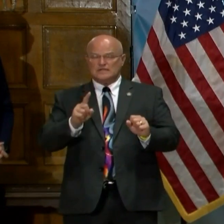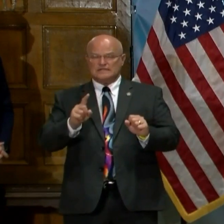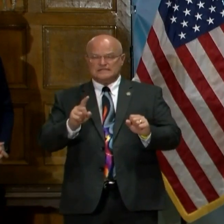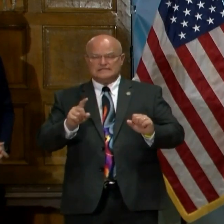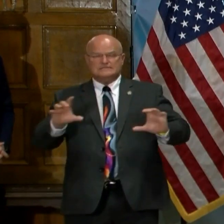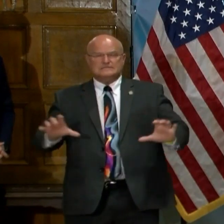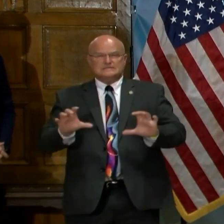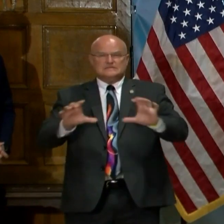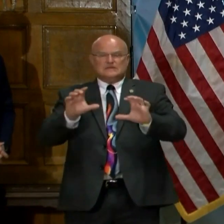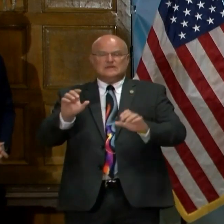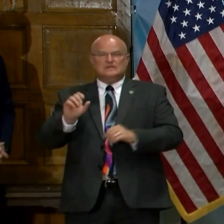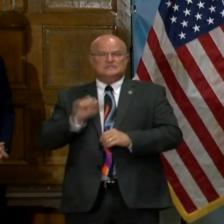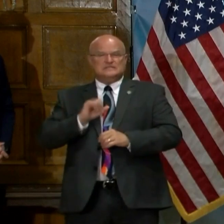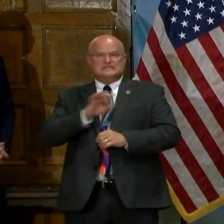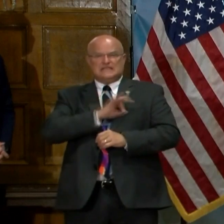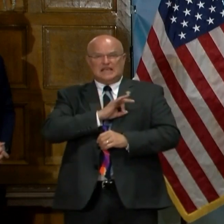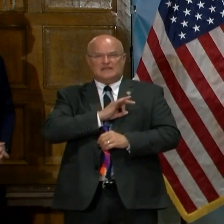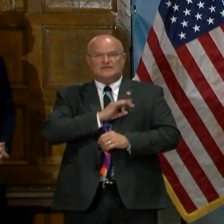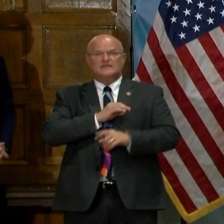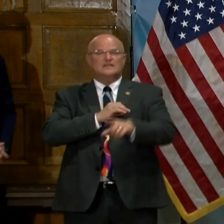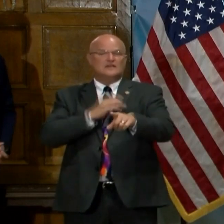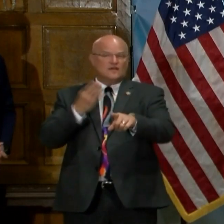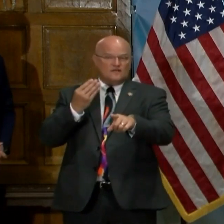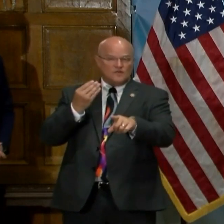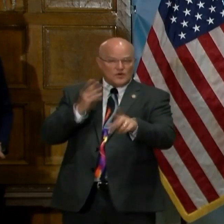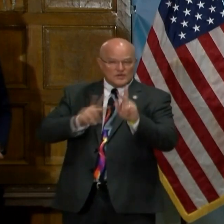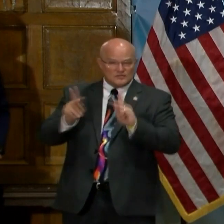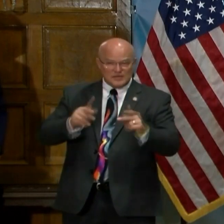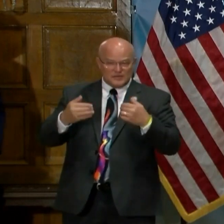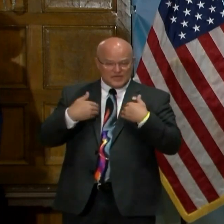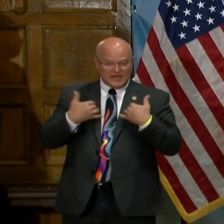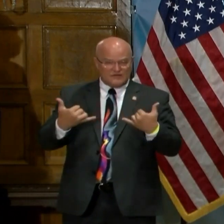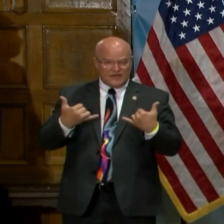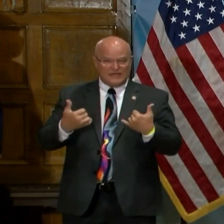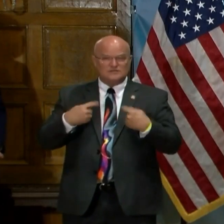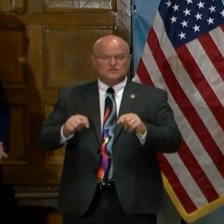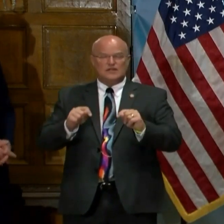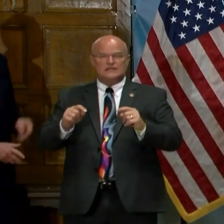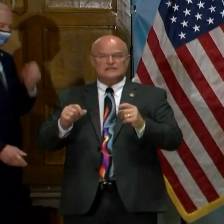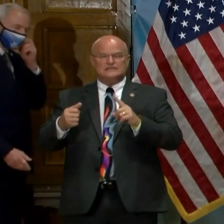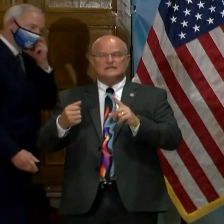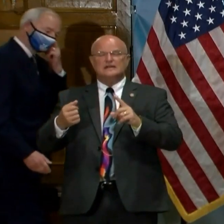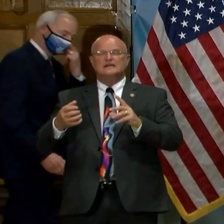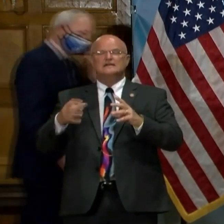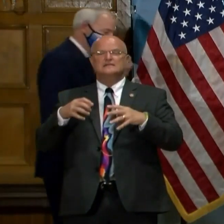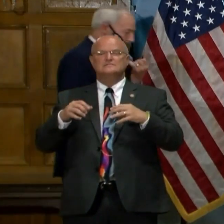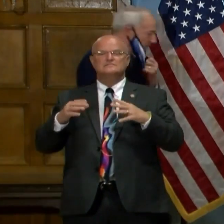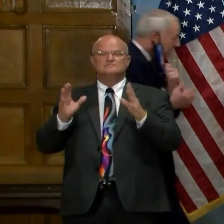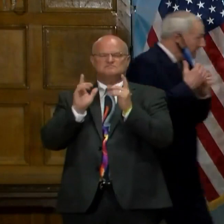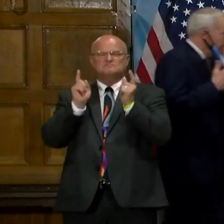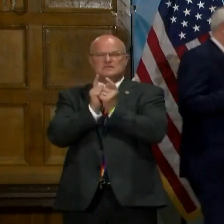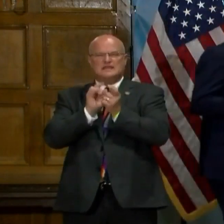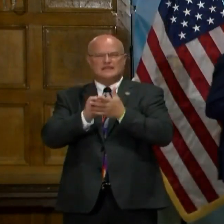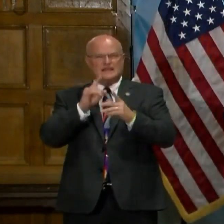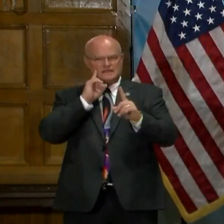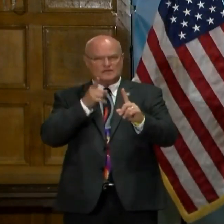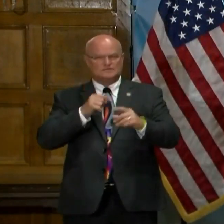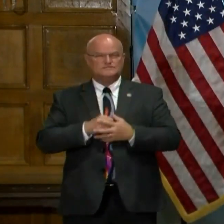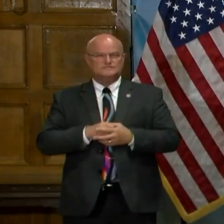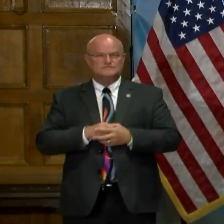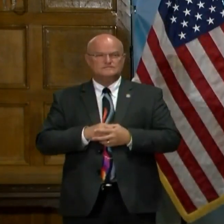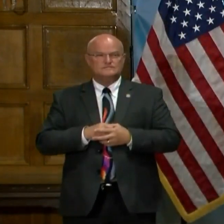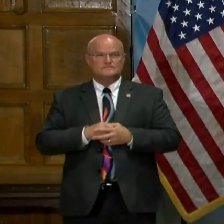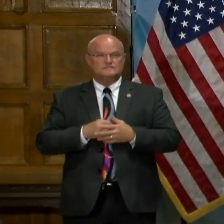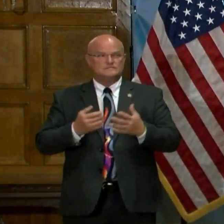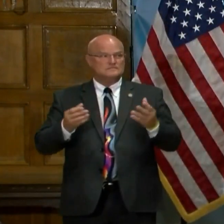up. And Jay, it's 14 people that we have in that unit that is trying to combat that. Thank you, Governor. Is there